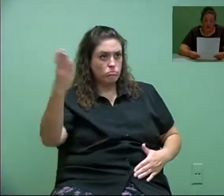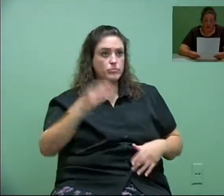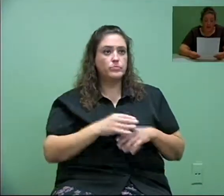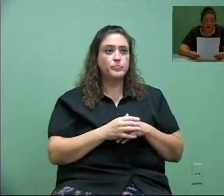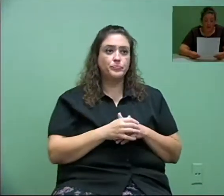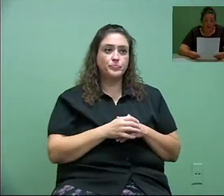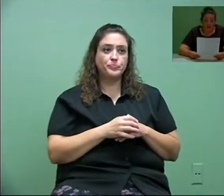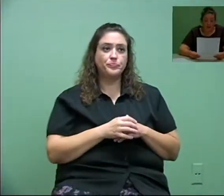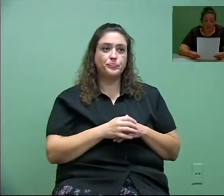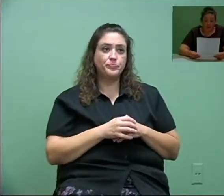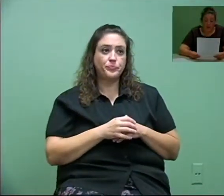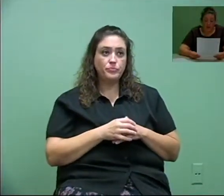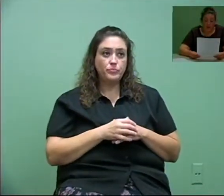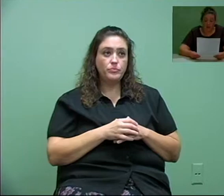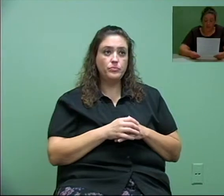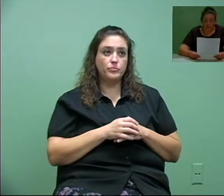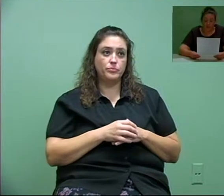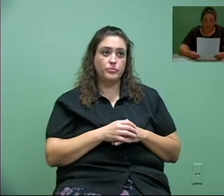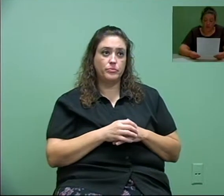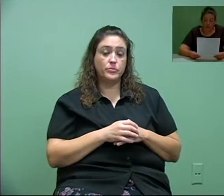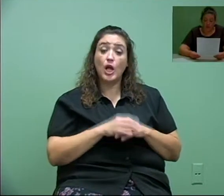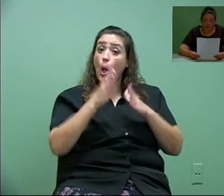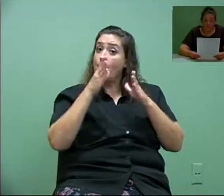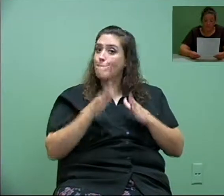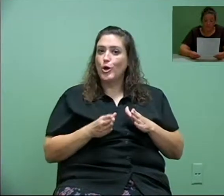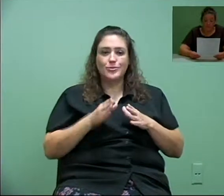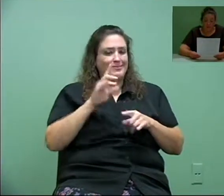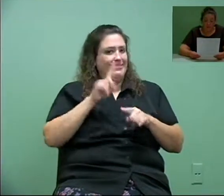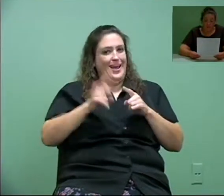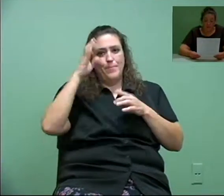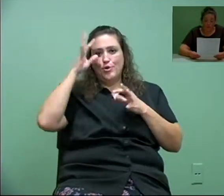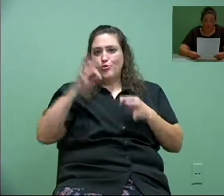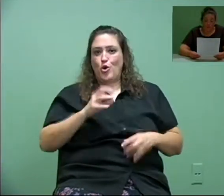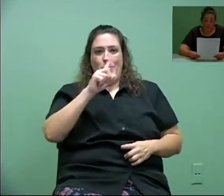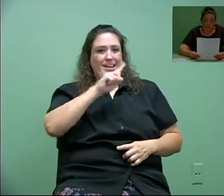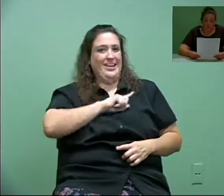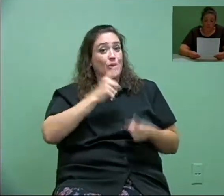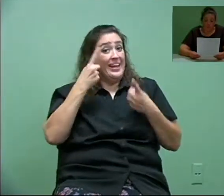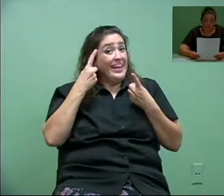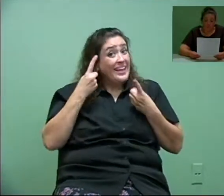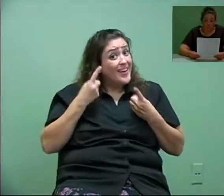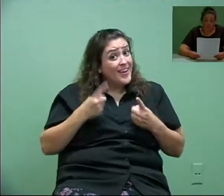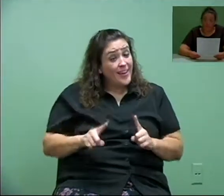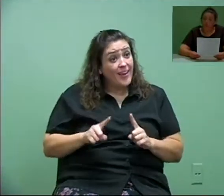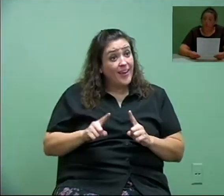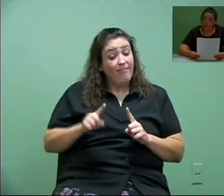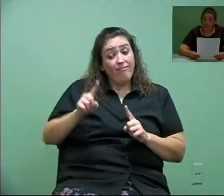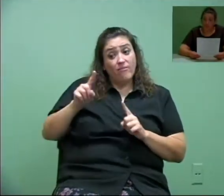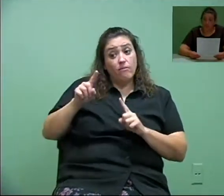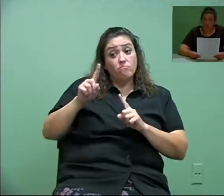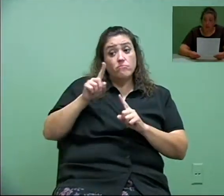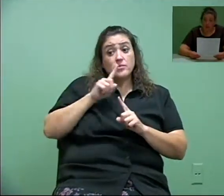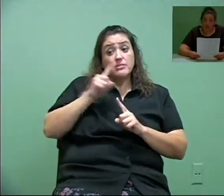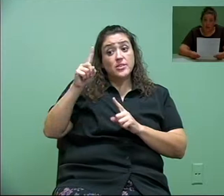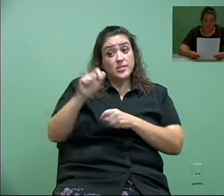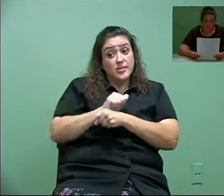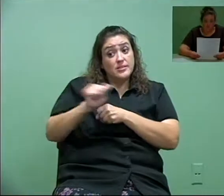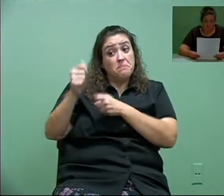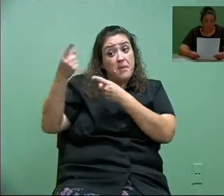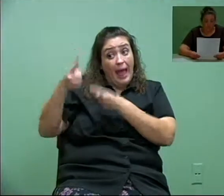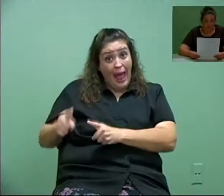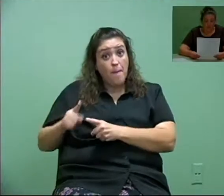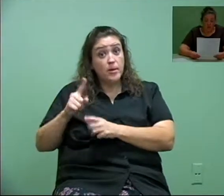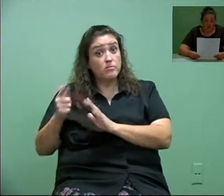by law and, at the time the conduct occurred, the defendant demonstrated a particular mental state specified by law.